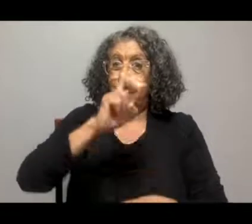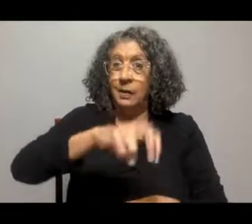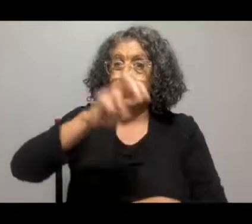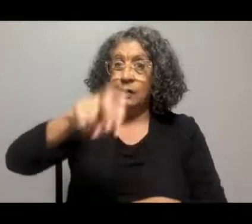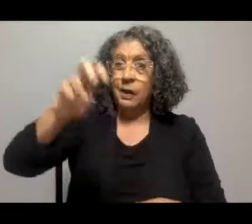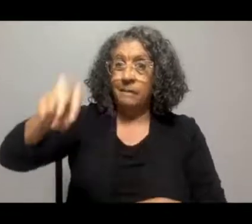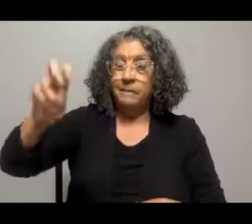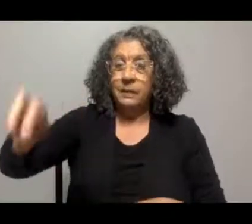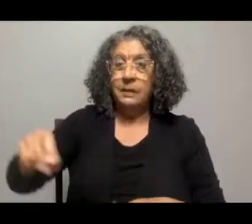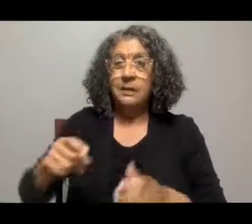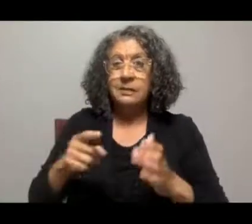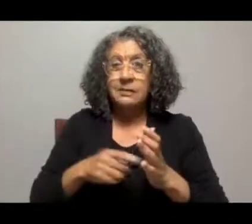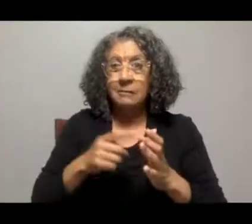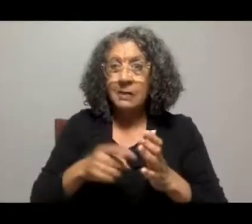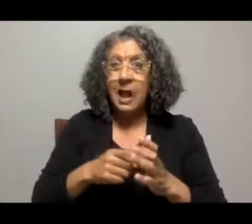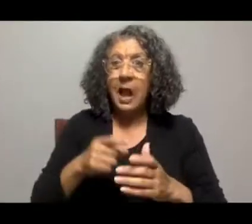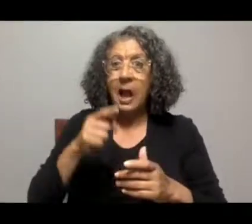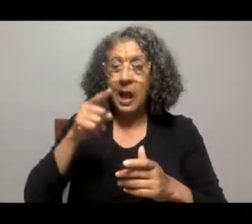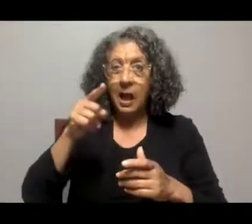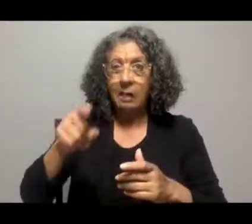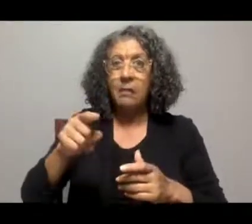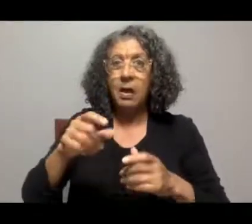When you go from job to job,